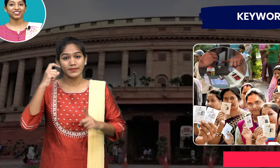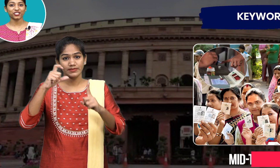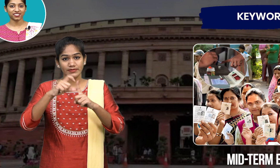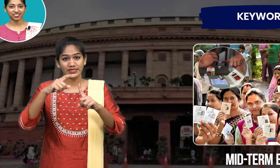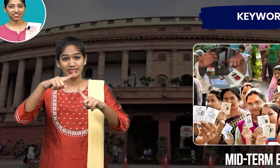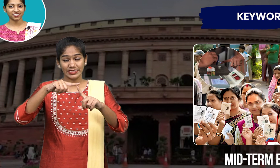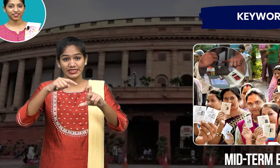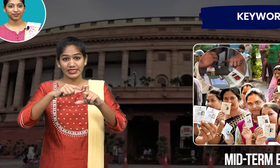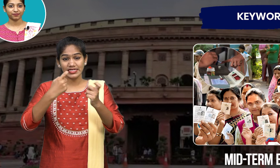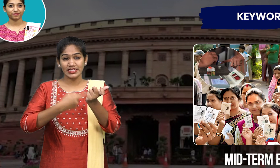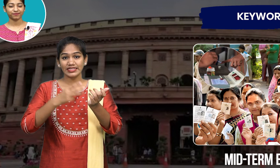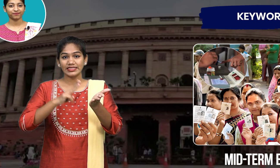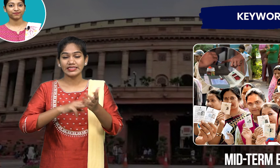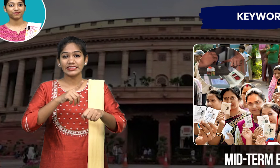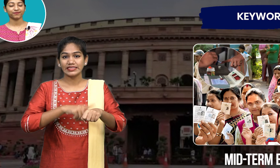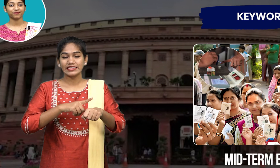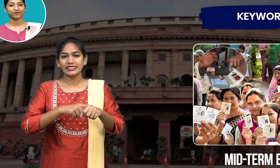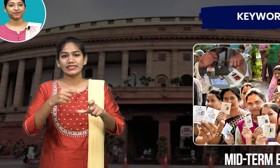Midterm elections.